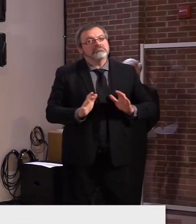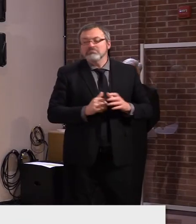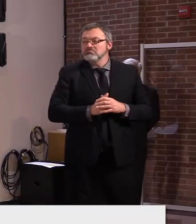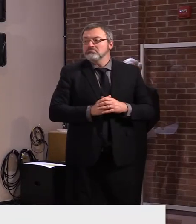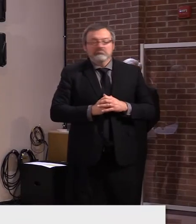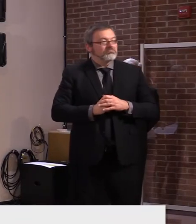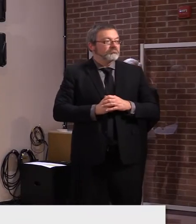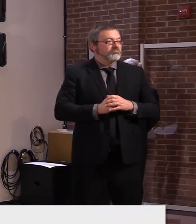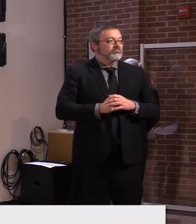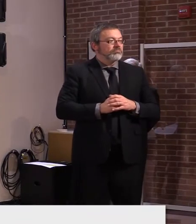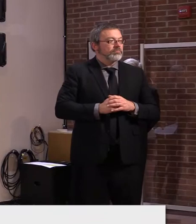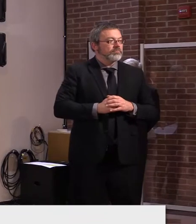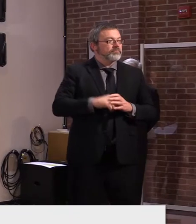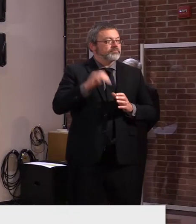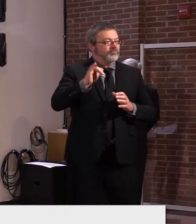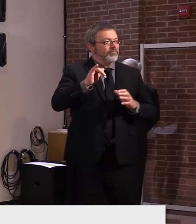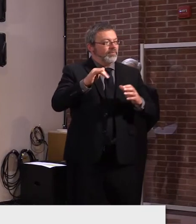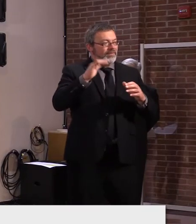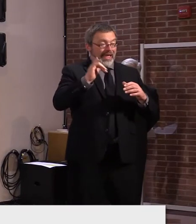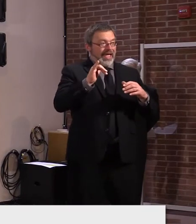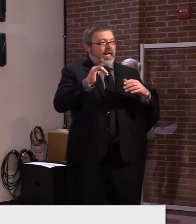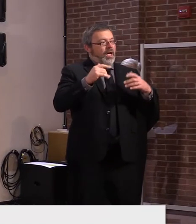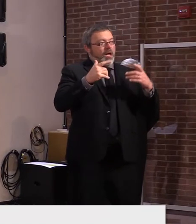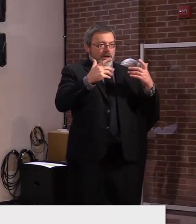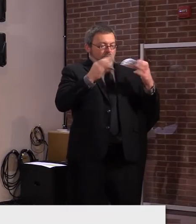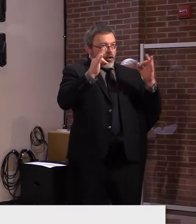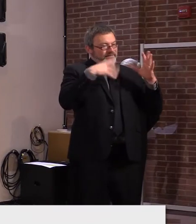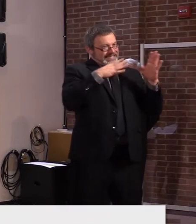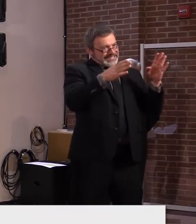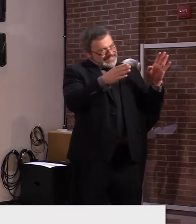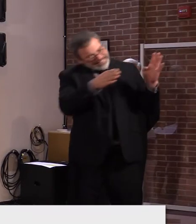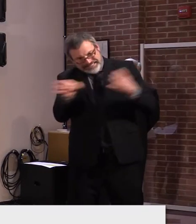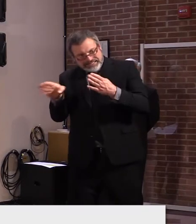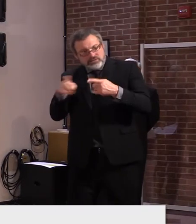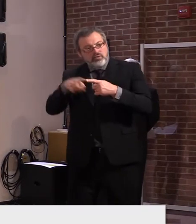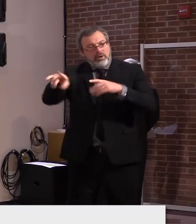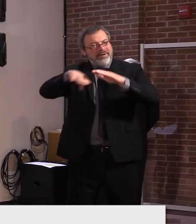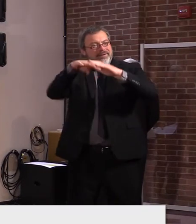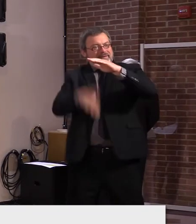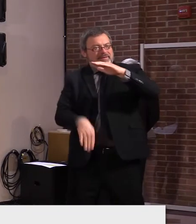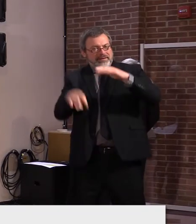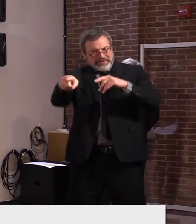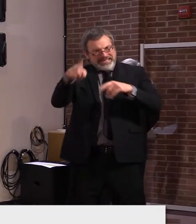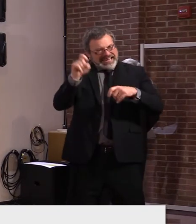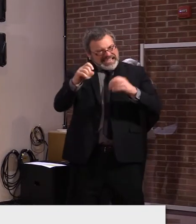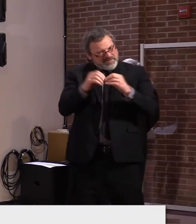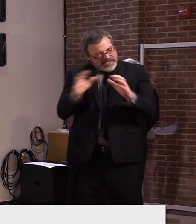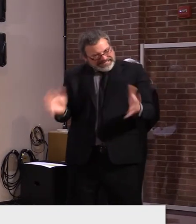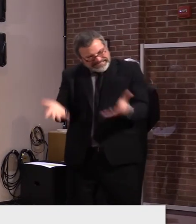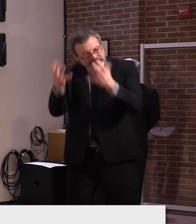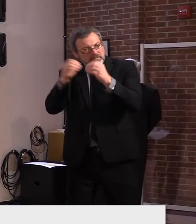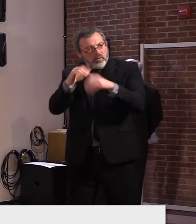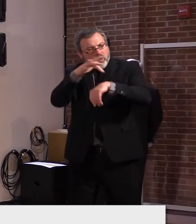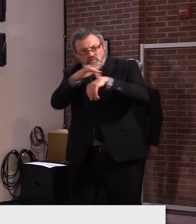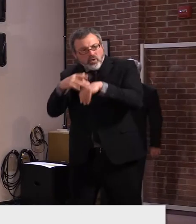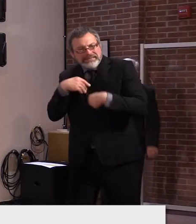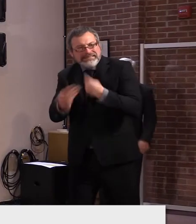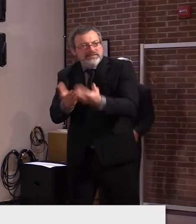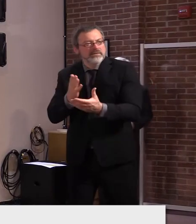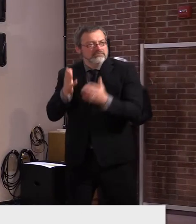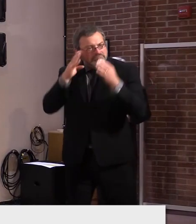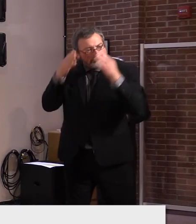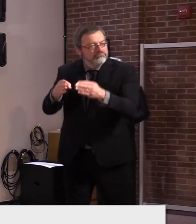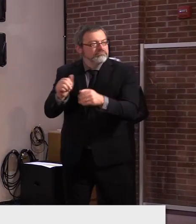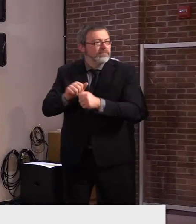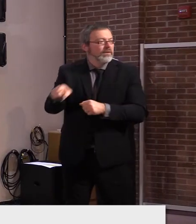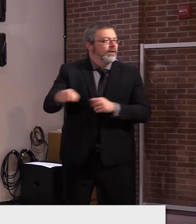on contact tracing to the elementary level. But it's important to note, you know, that the districts do have considerable funding from the federal